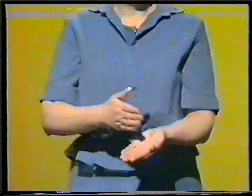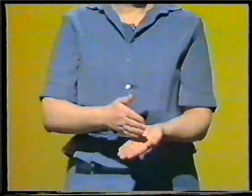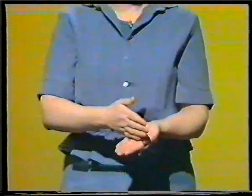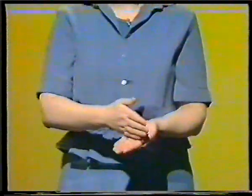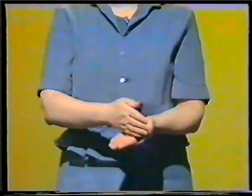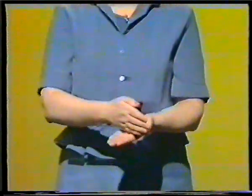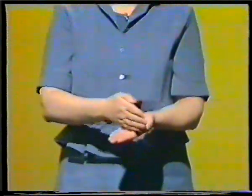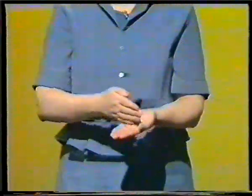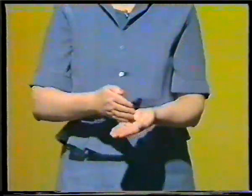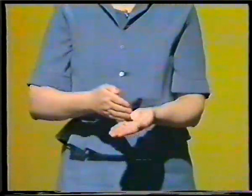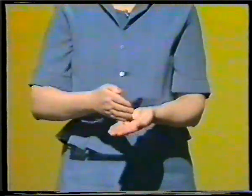Bread.